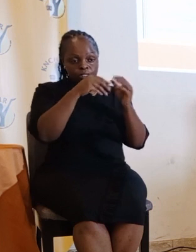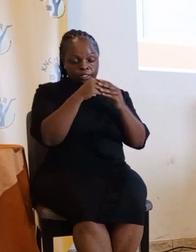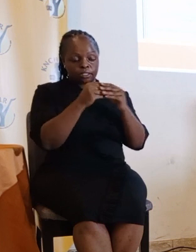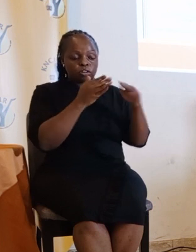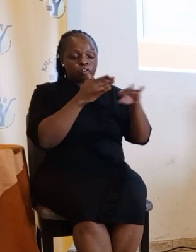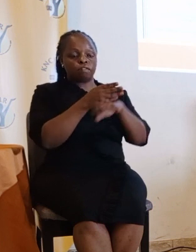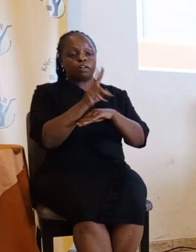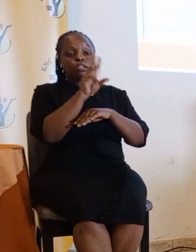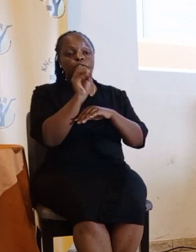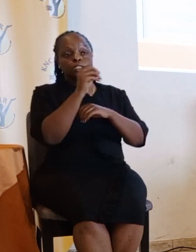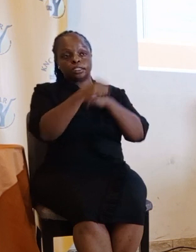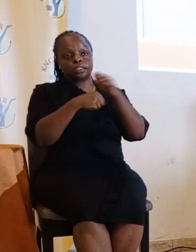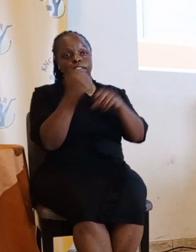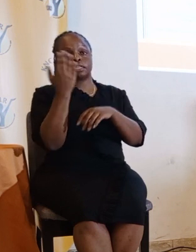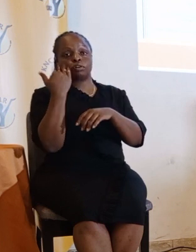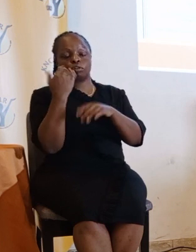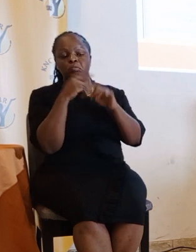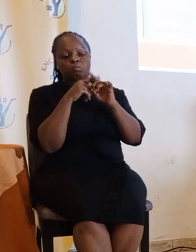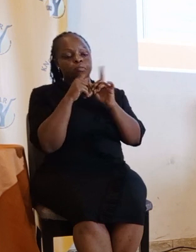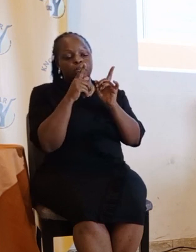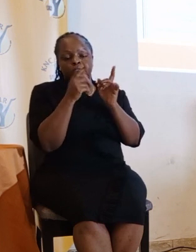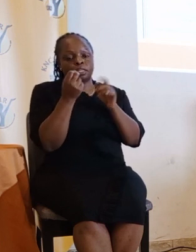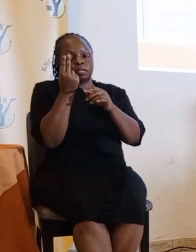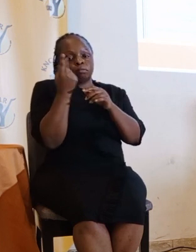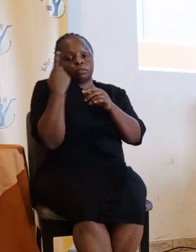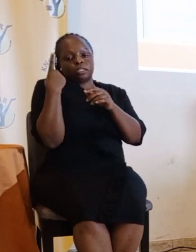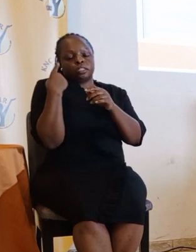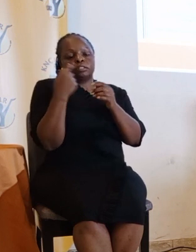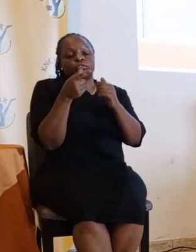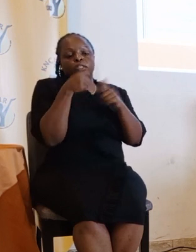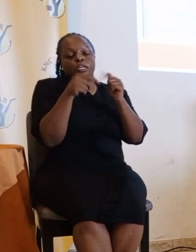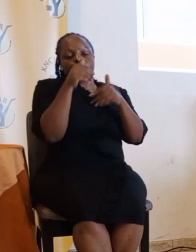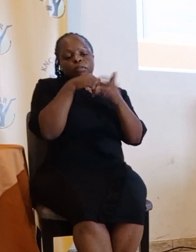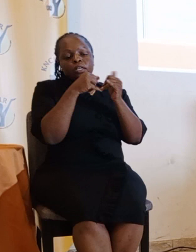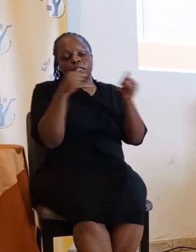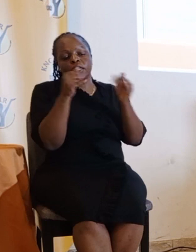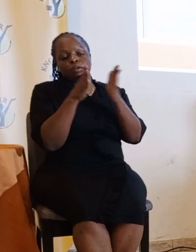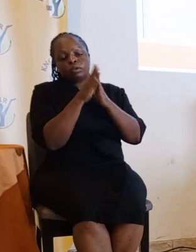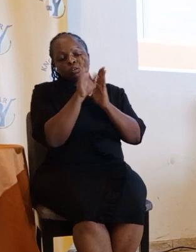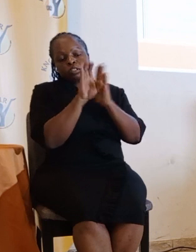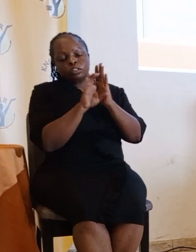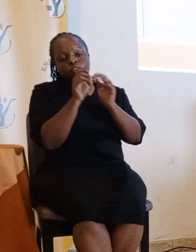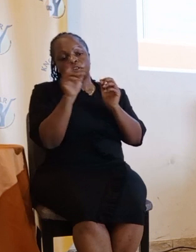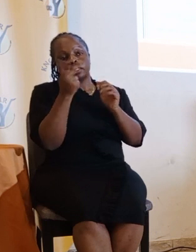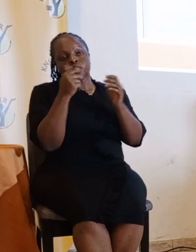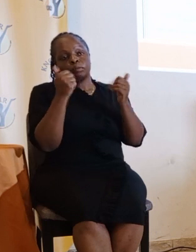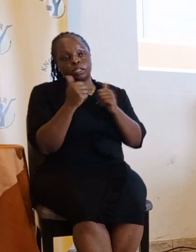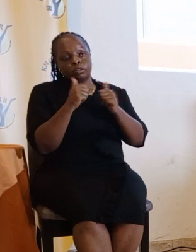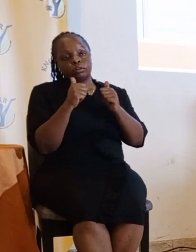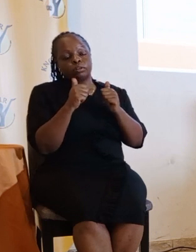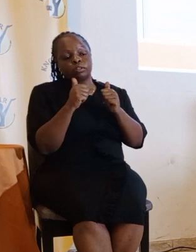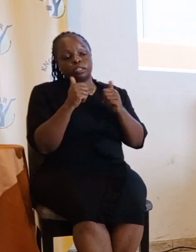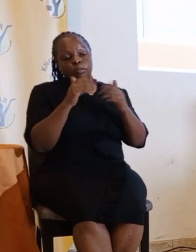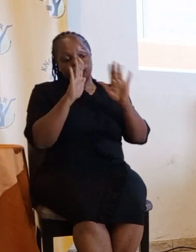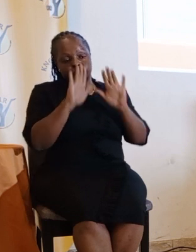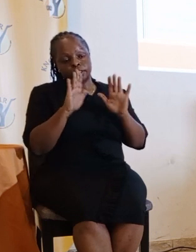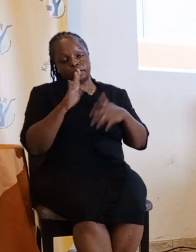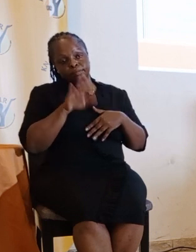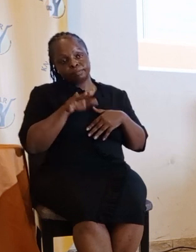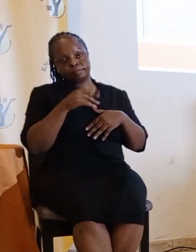over 20 years ago and has not been updated to come in line with the Constitution of Kenya. Distinguished ladies